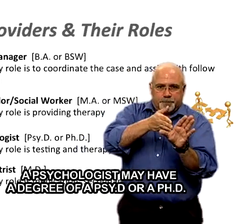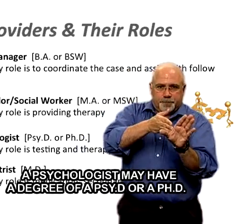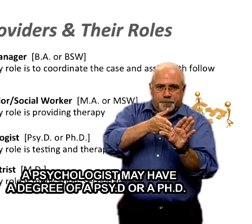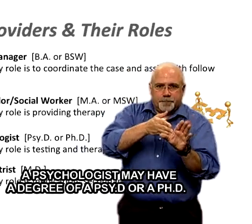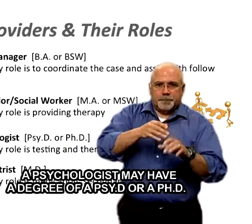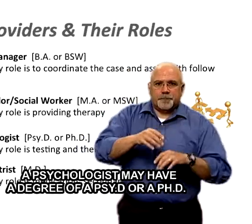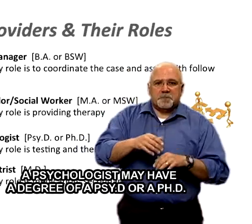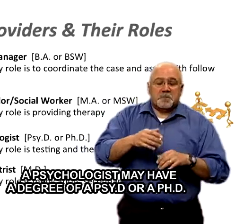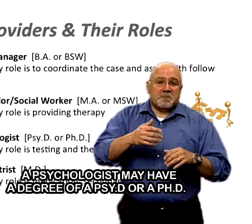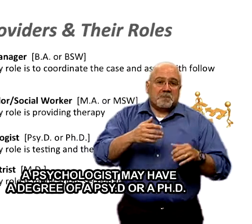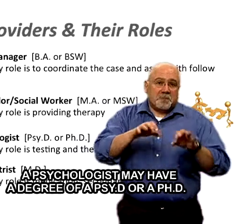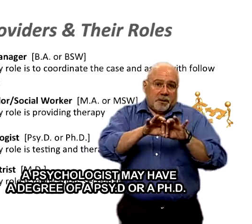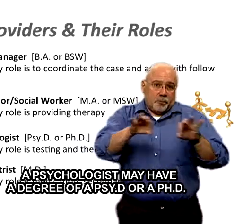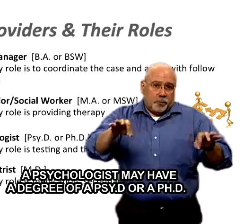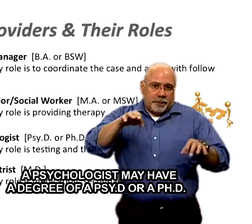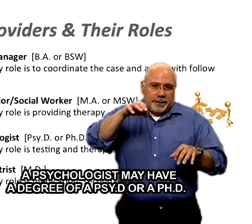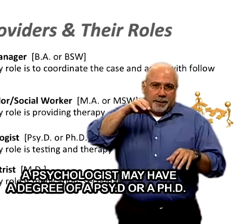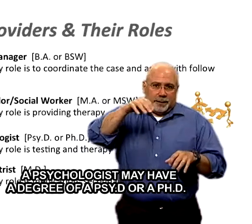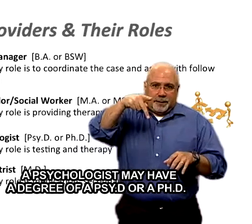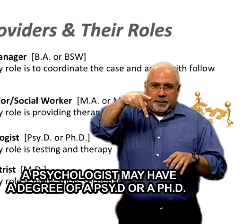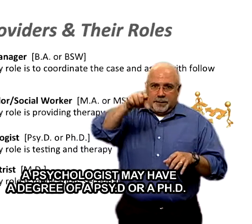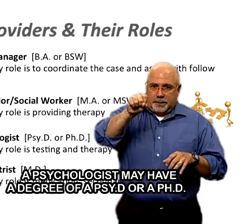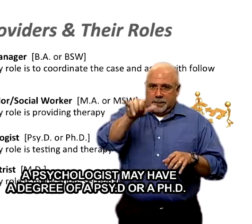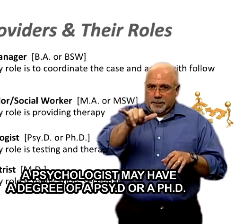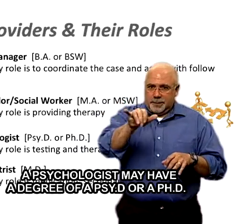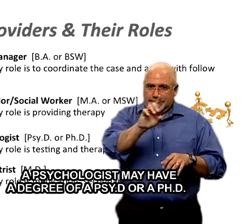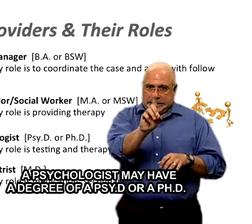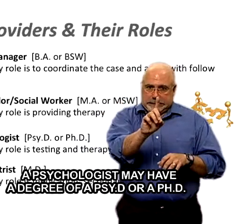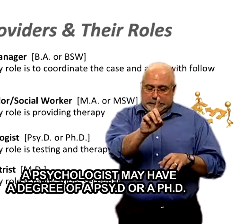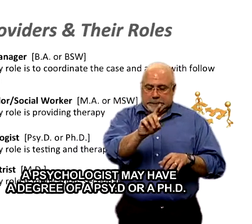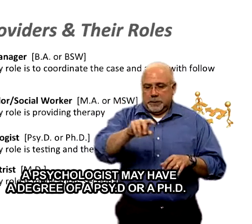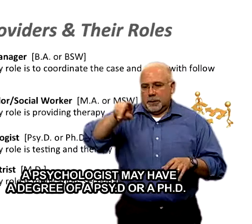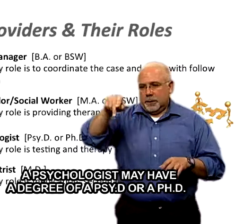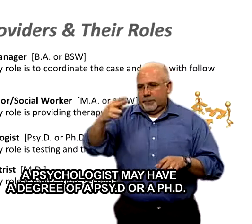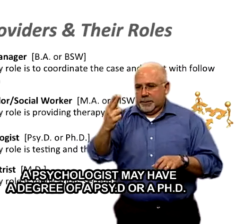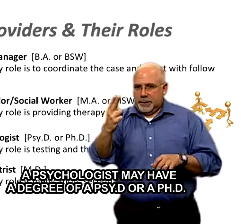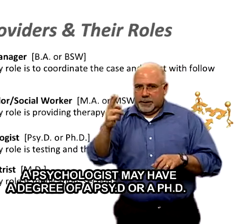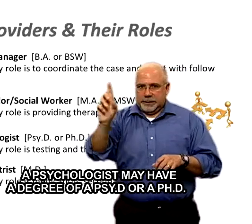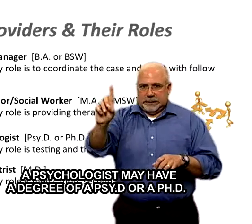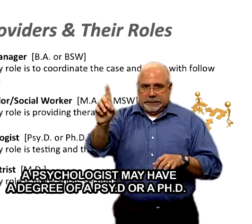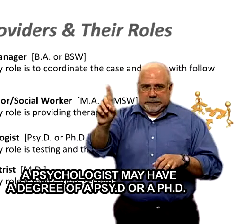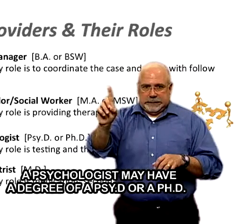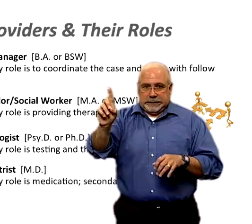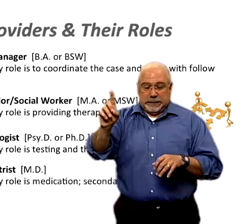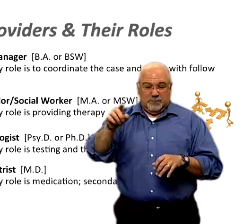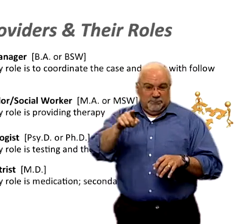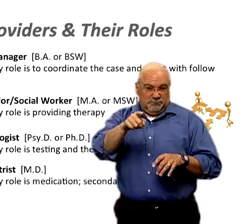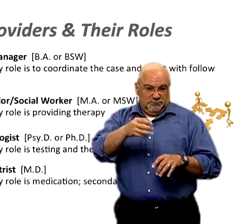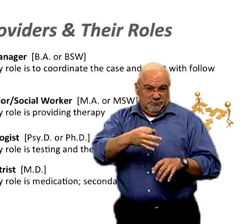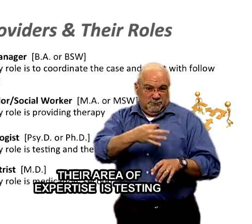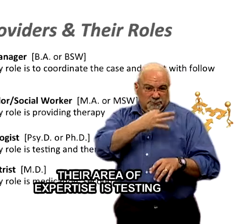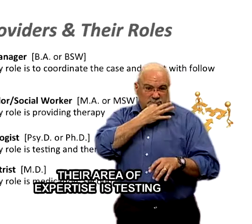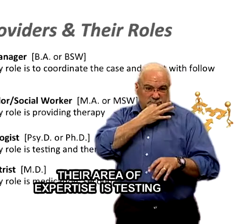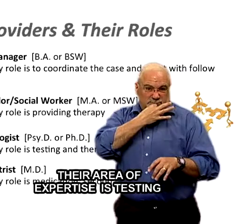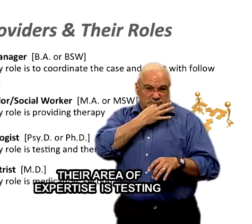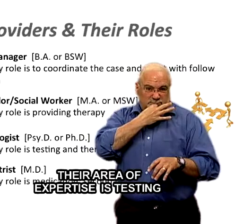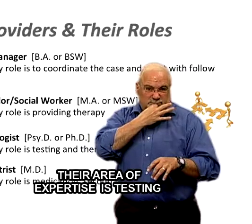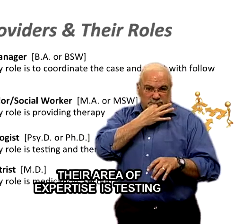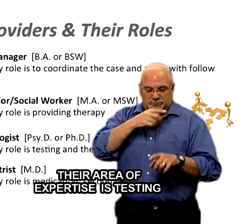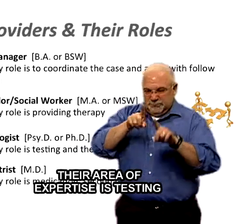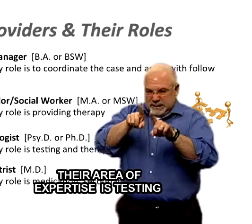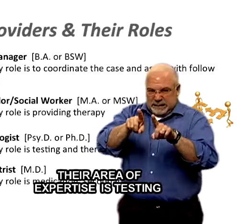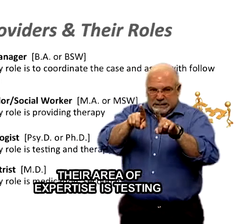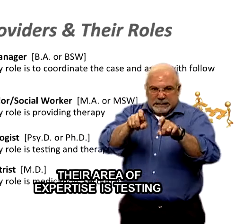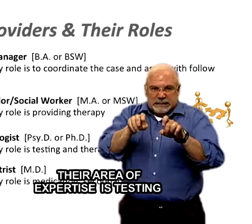A psychologist may have a degree of a PsyD or PhD. Their area